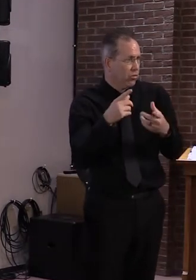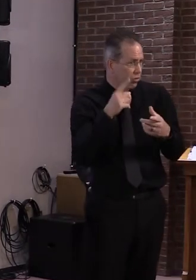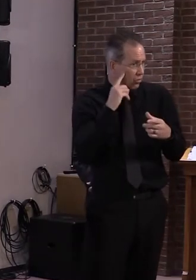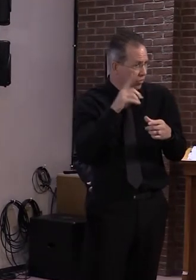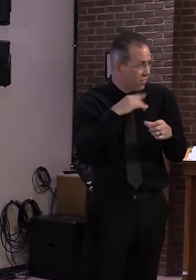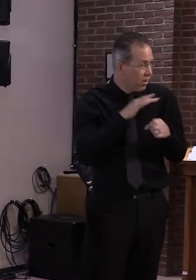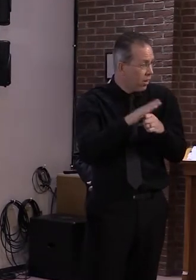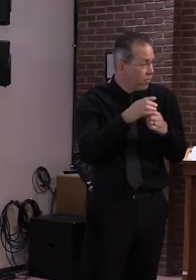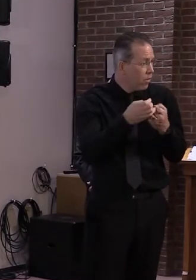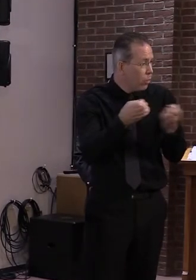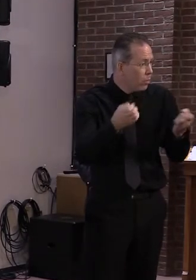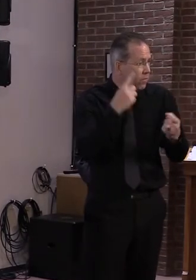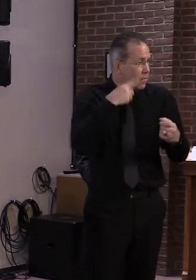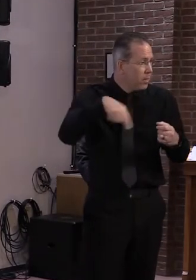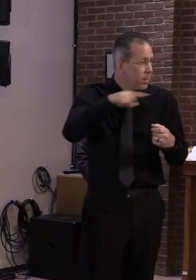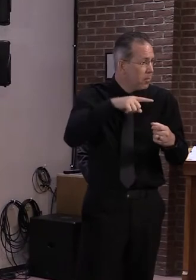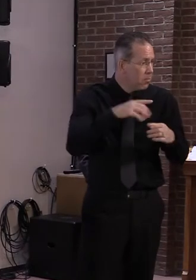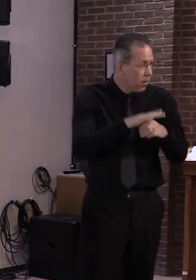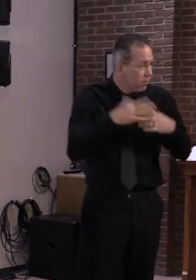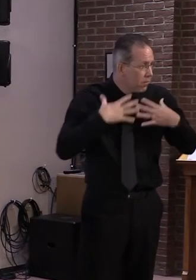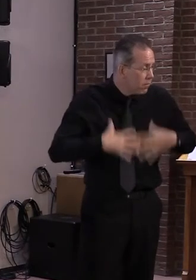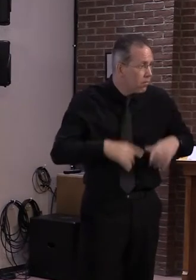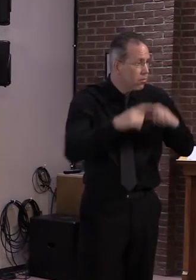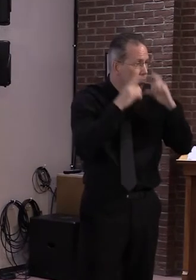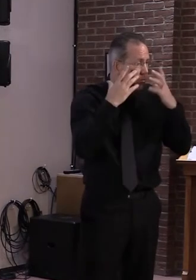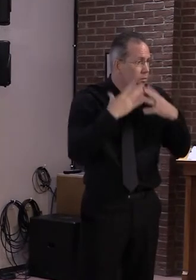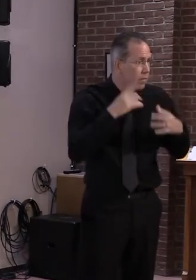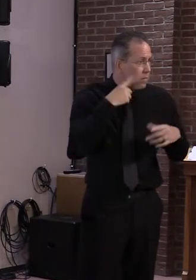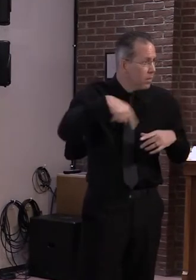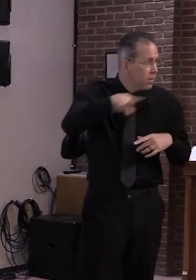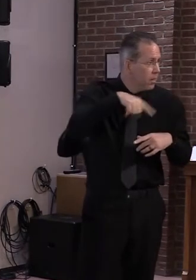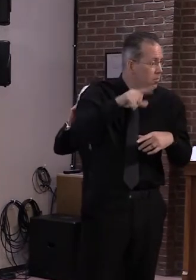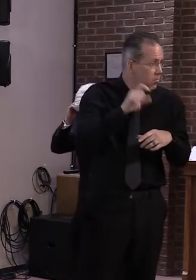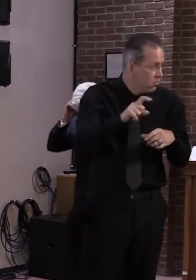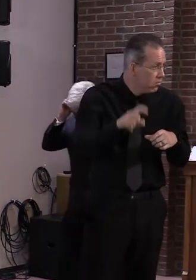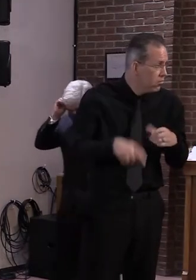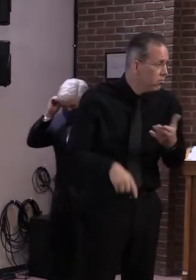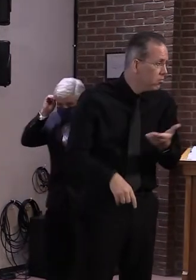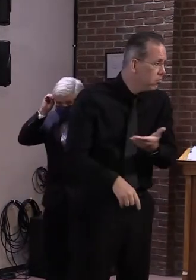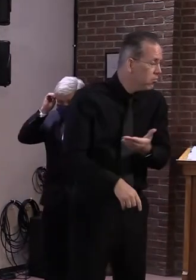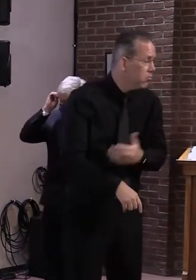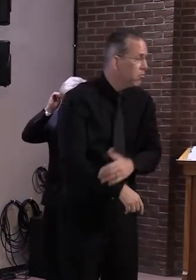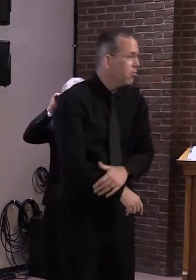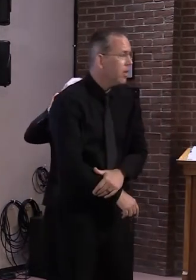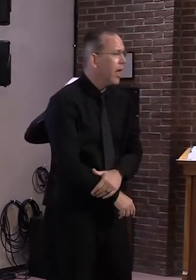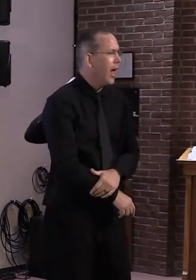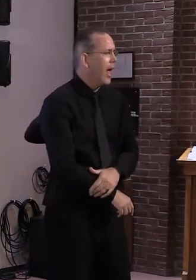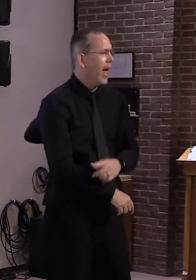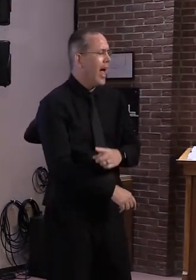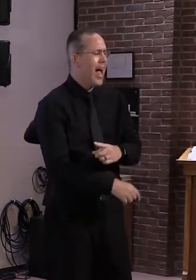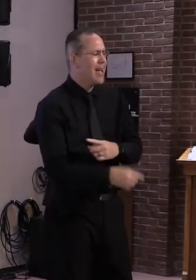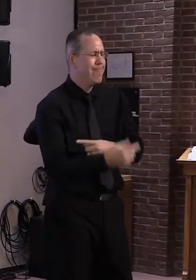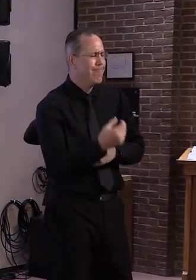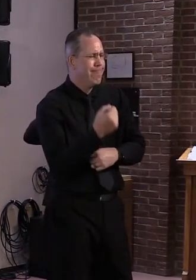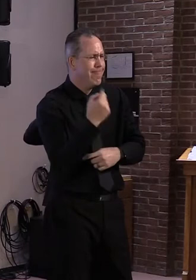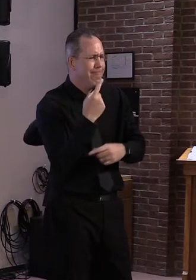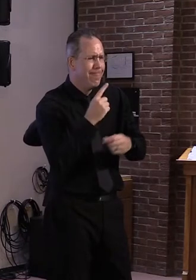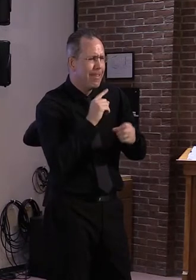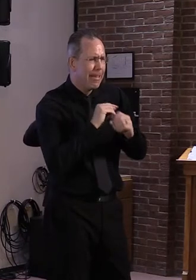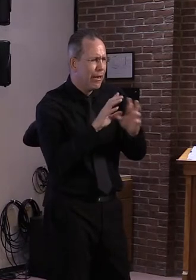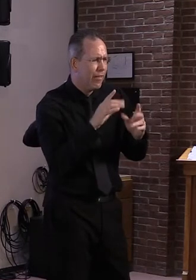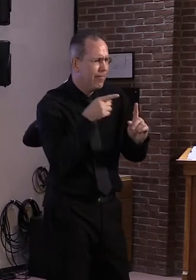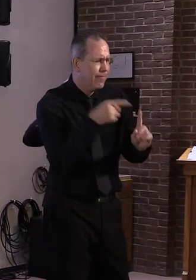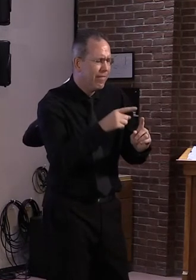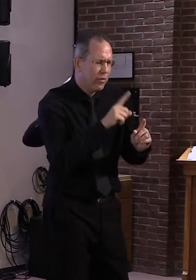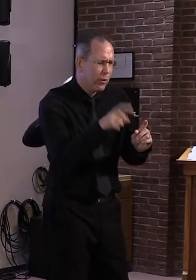Oh, maybe we'll have a repeat of the question. Secretary Smith didn't hear it. But I'm wondering, Aaron,